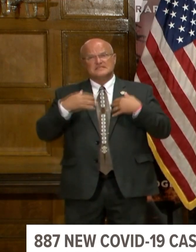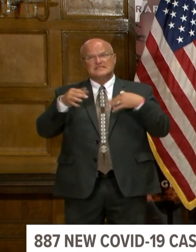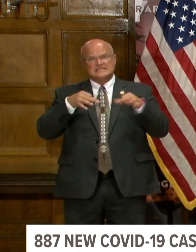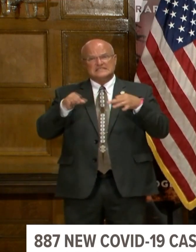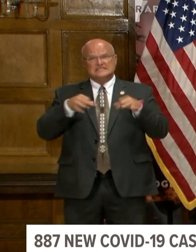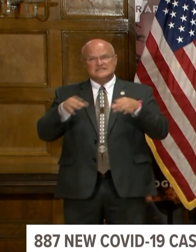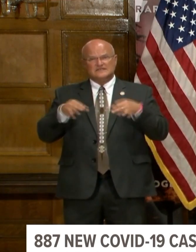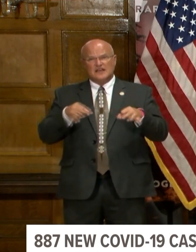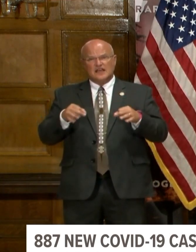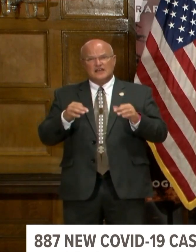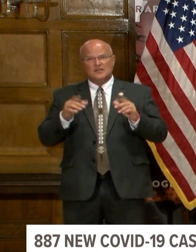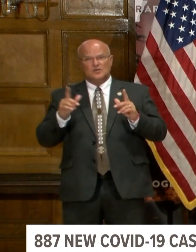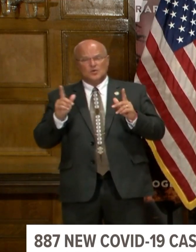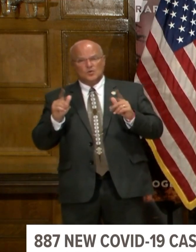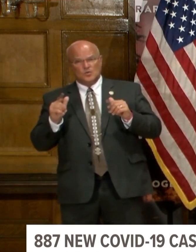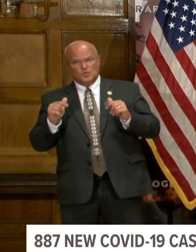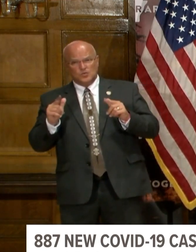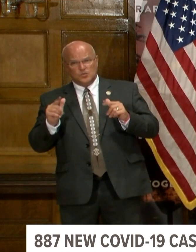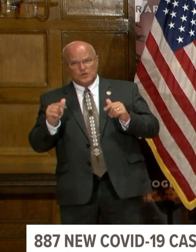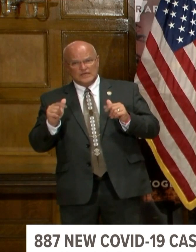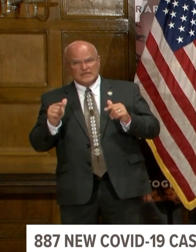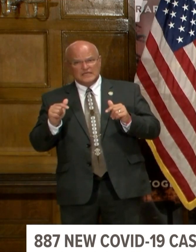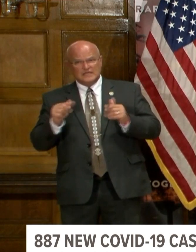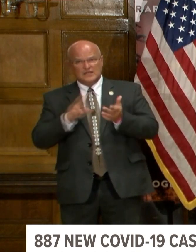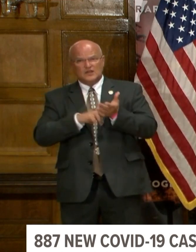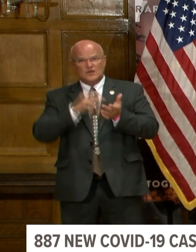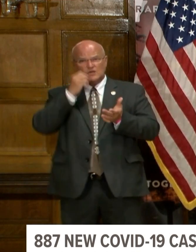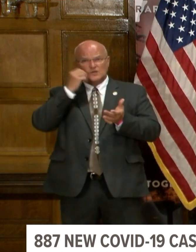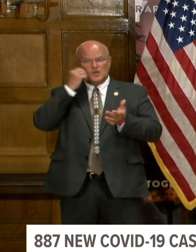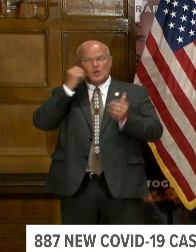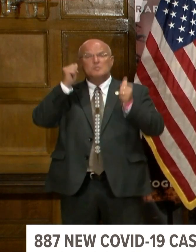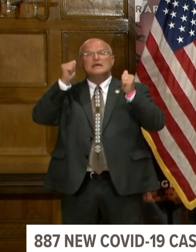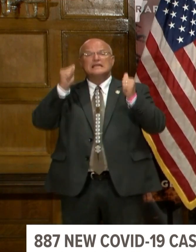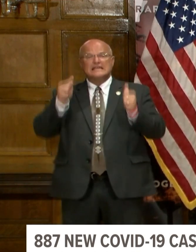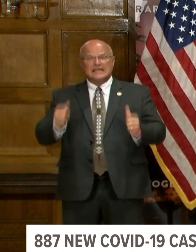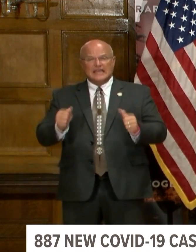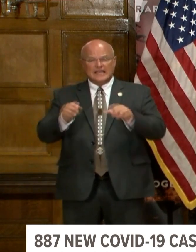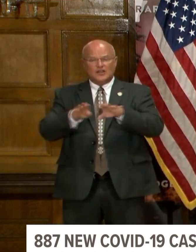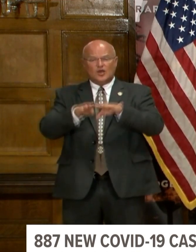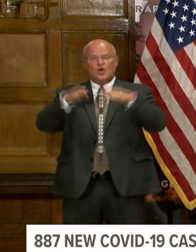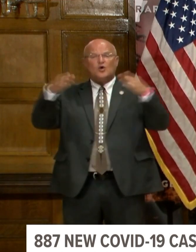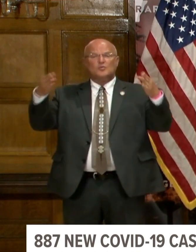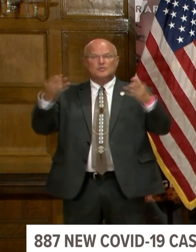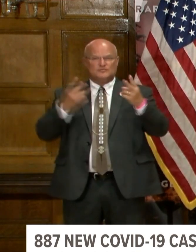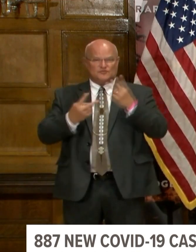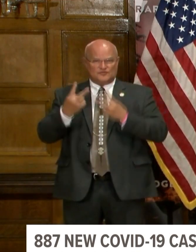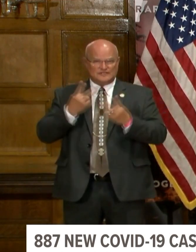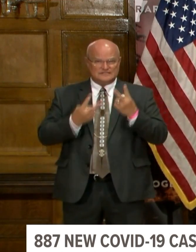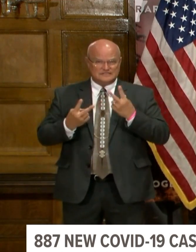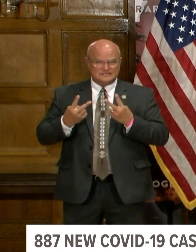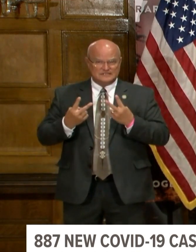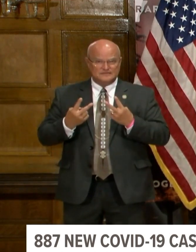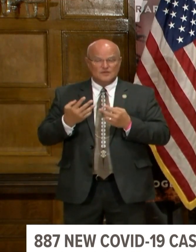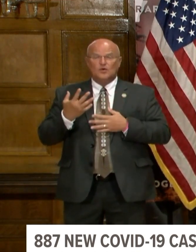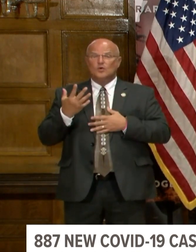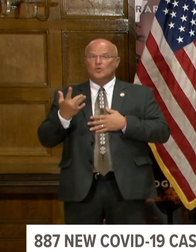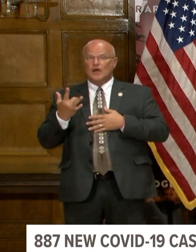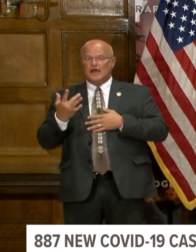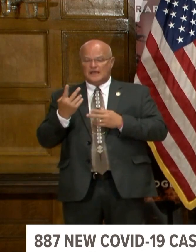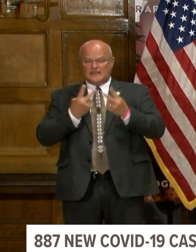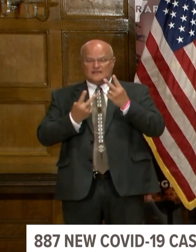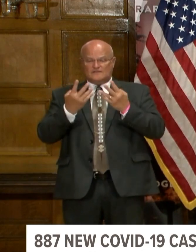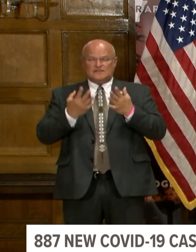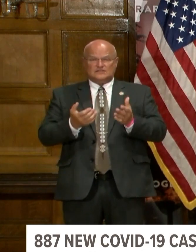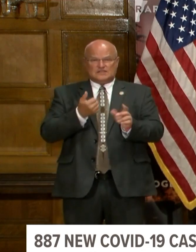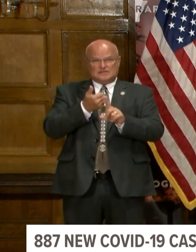defined when a nursing home can open up for visitors. And it's because the visitors themselves